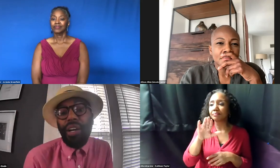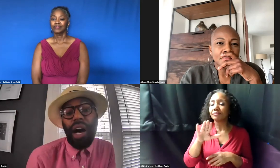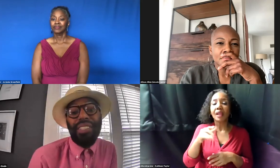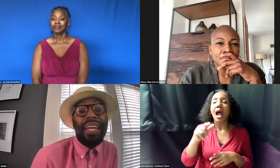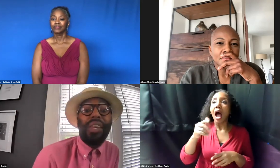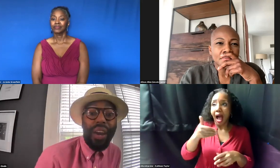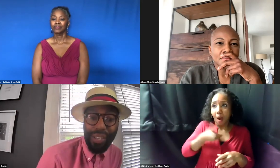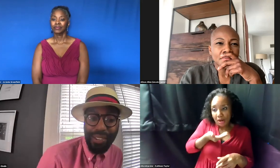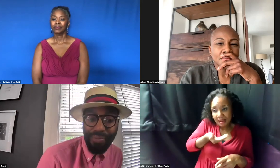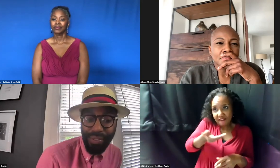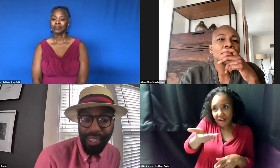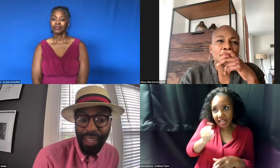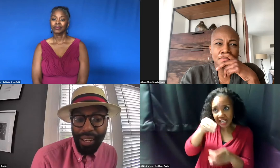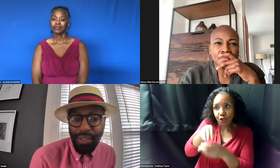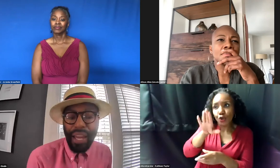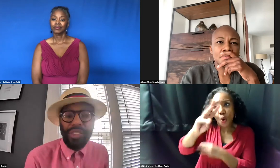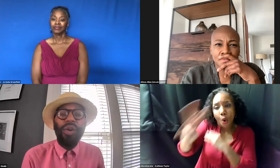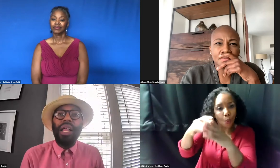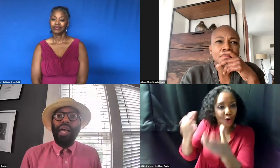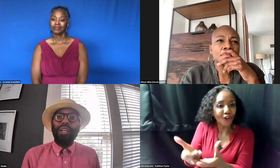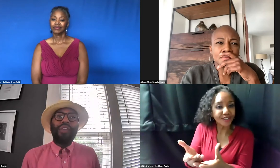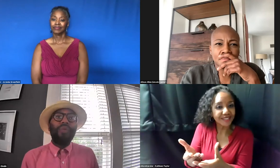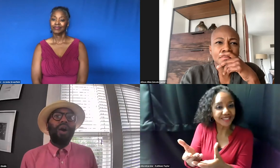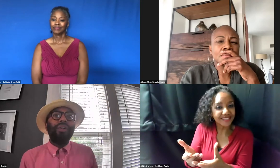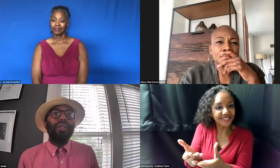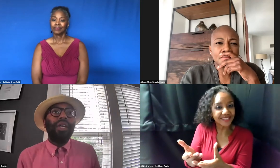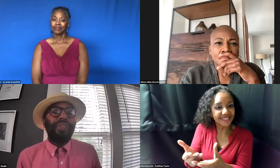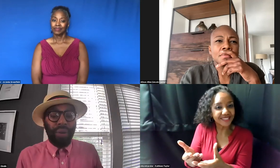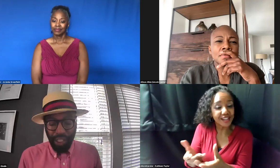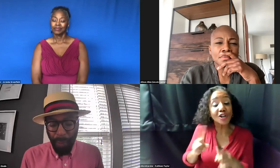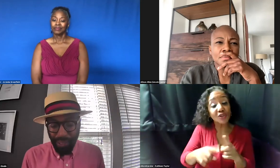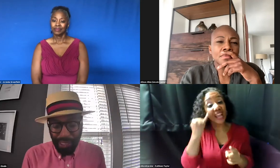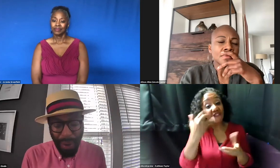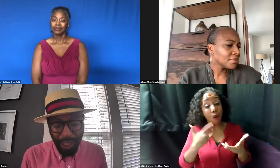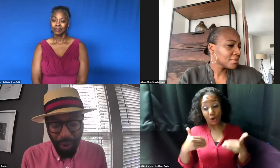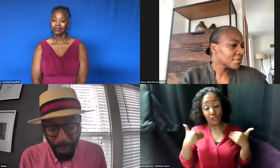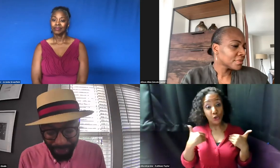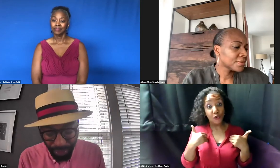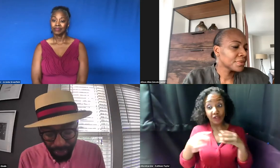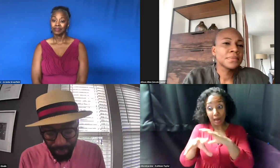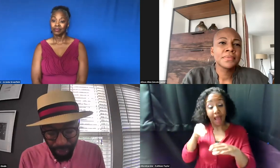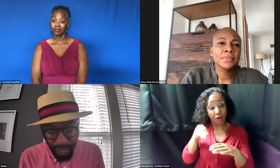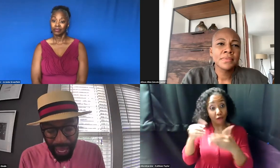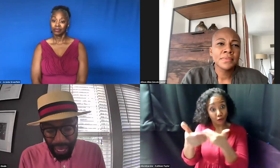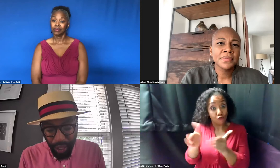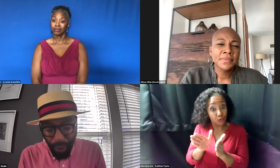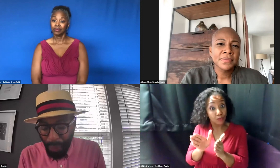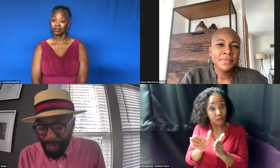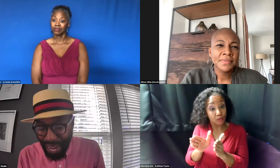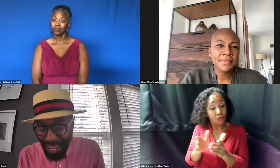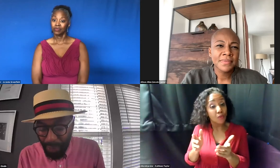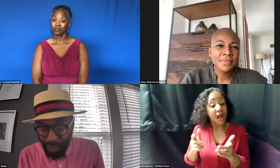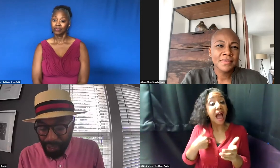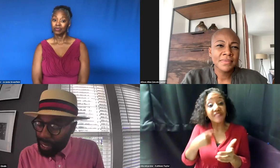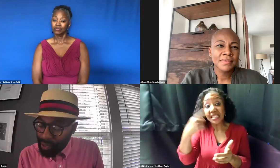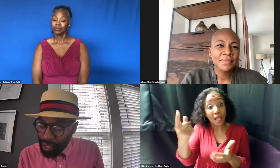can invite us into theirs, mm-hmm. right? So, you know, if I want this young person to step out this room, you know, what I want